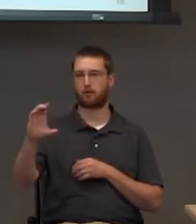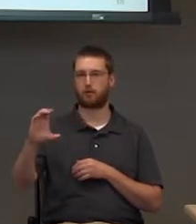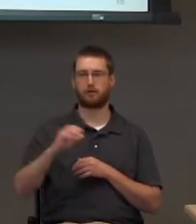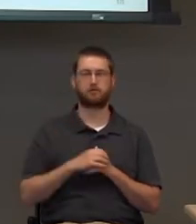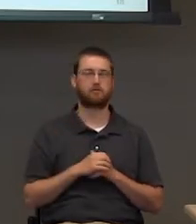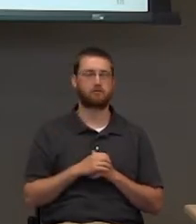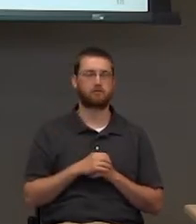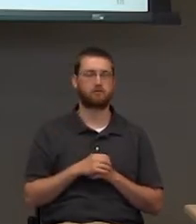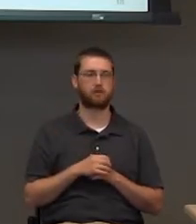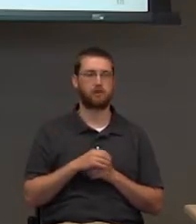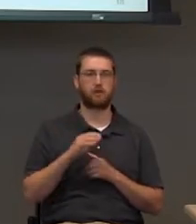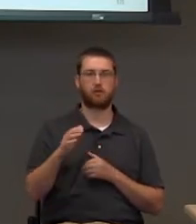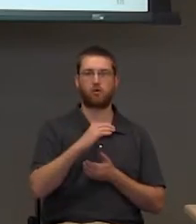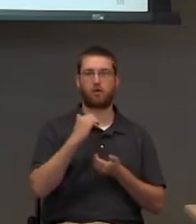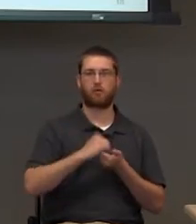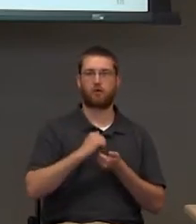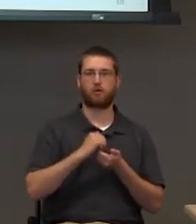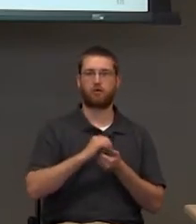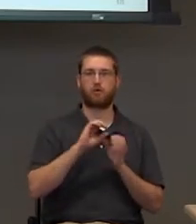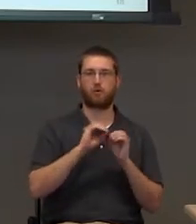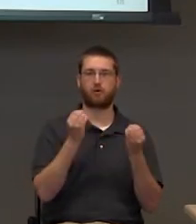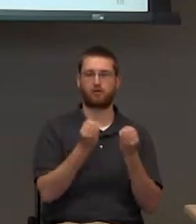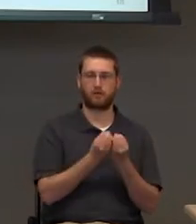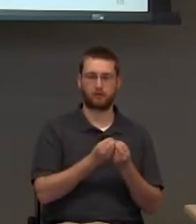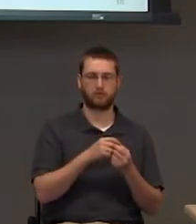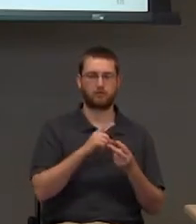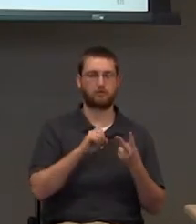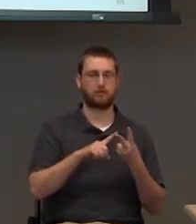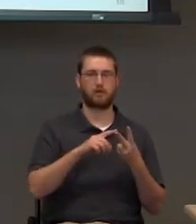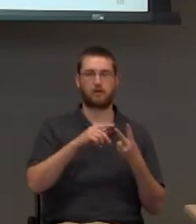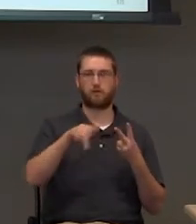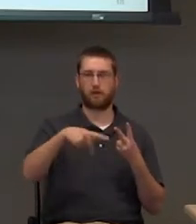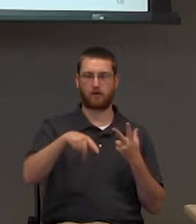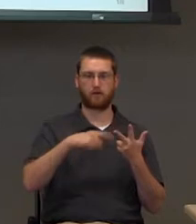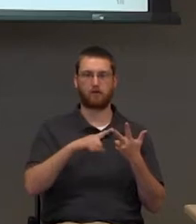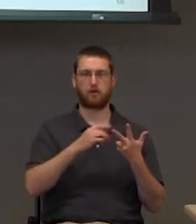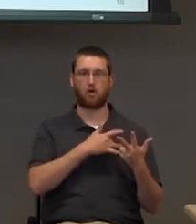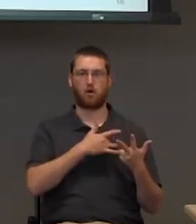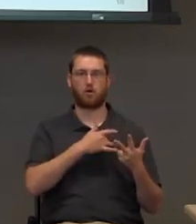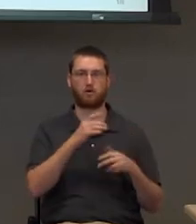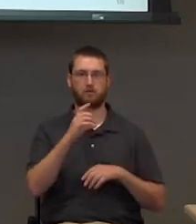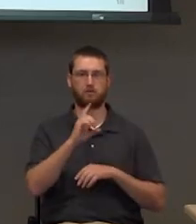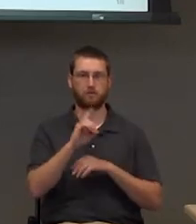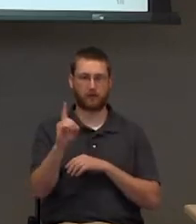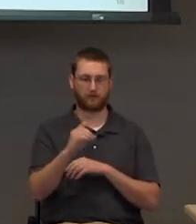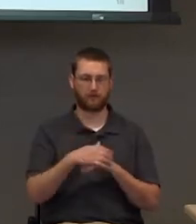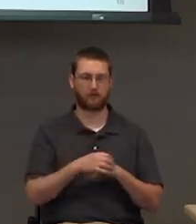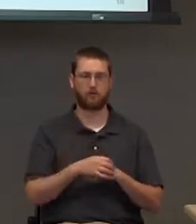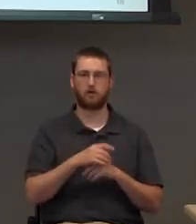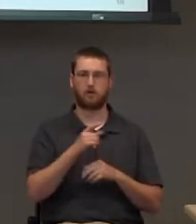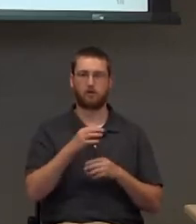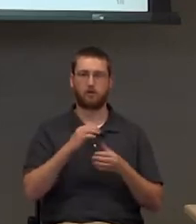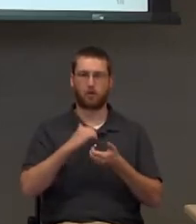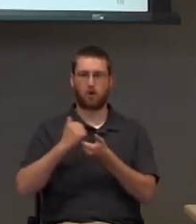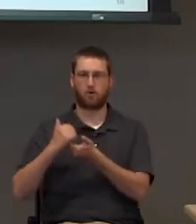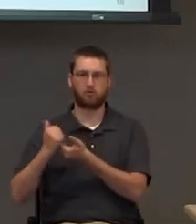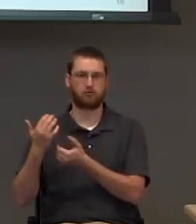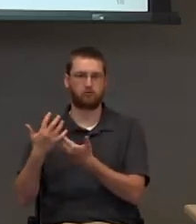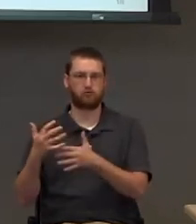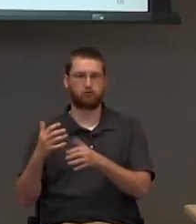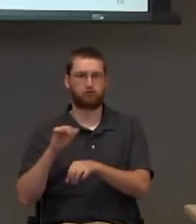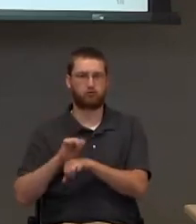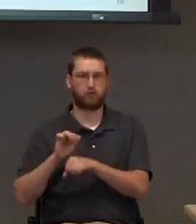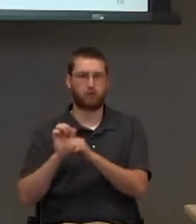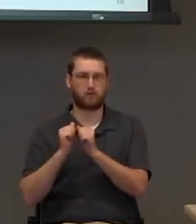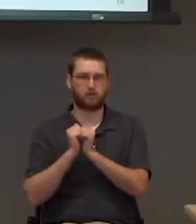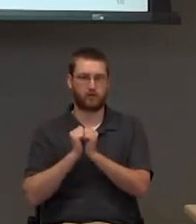Your partner organizations, the Chamber, the CDB, Main Street Parallel, and the Heart of Danville are very important partners, strategic partners in certain